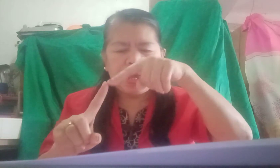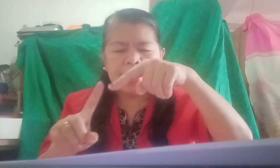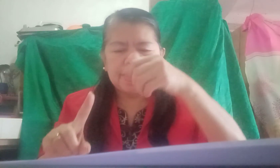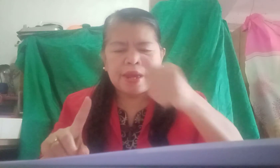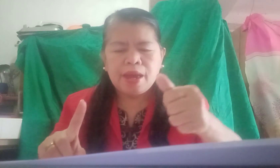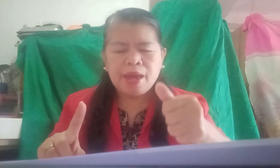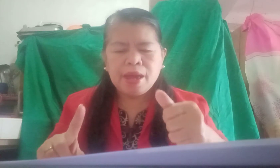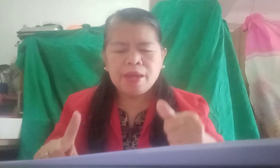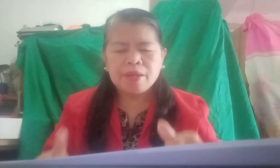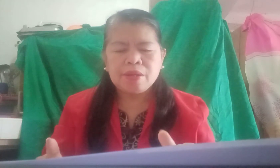When a